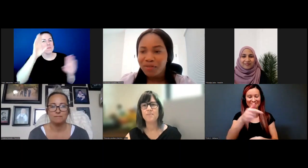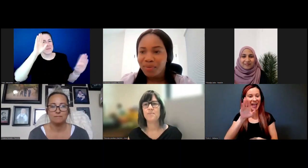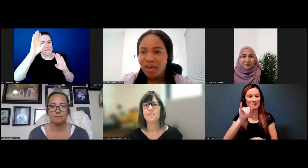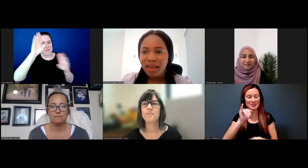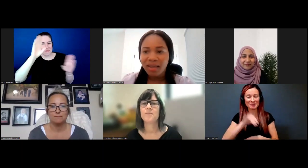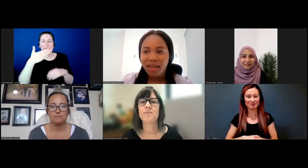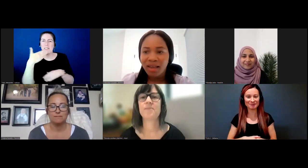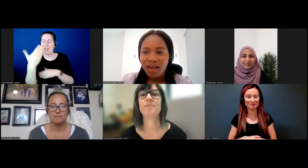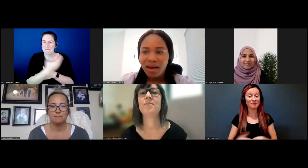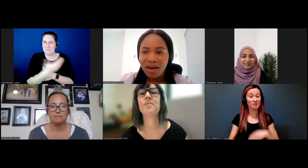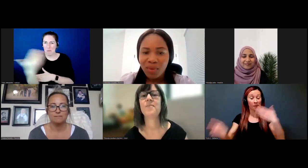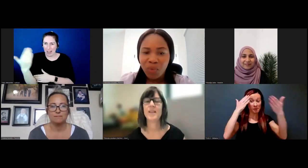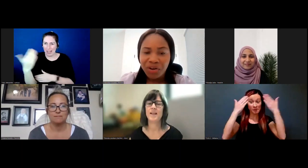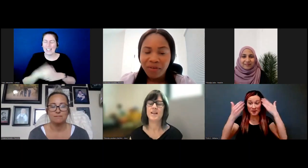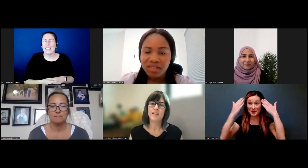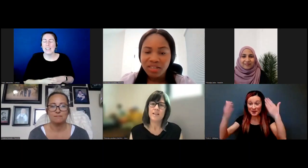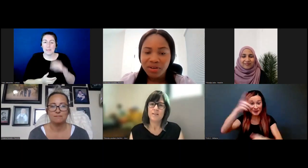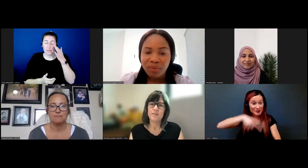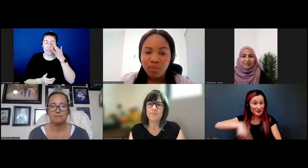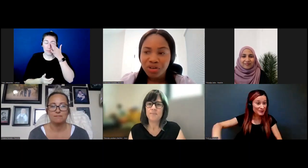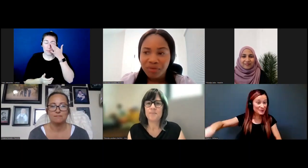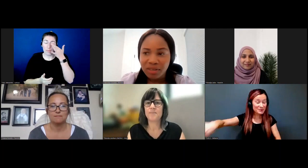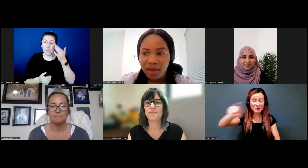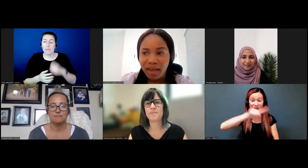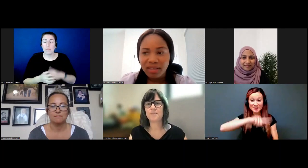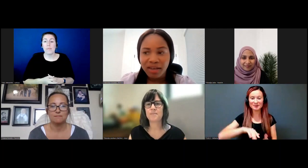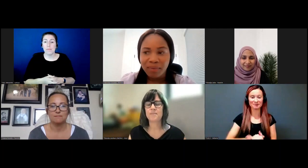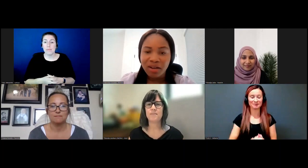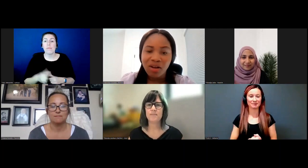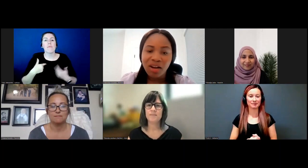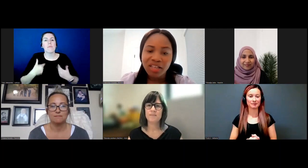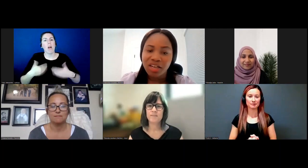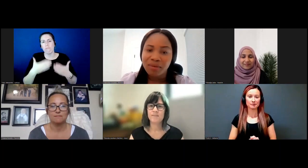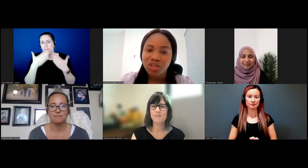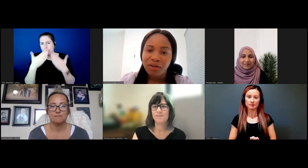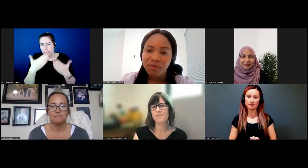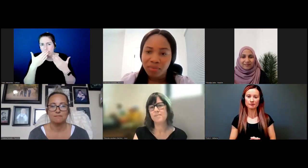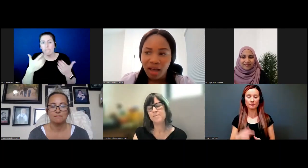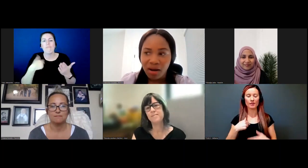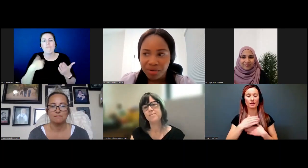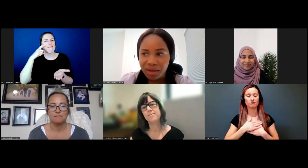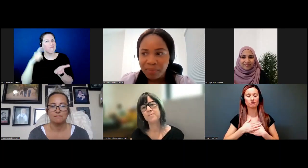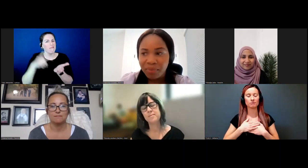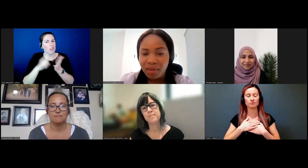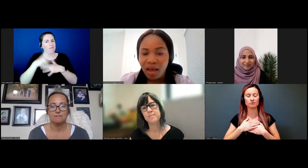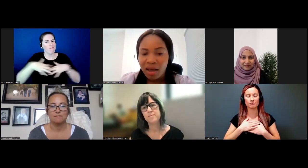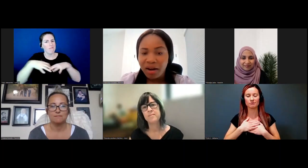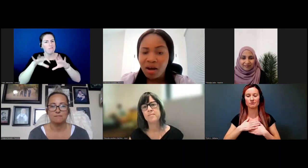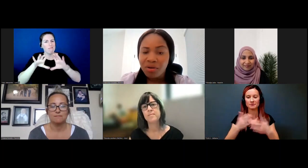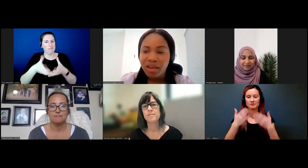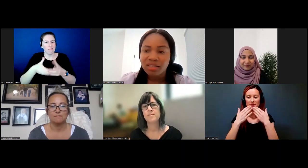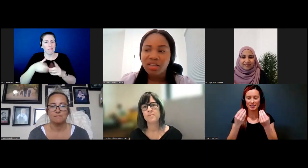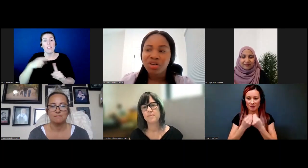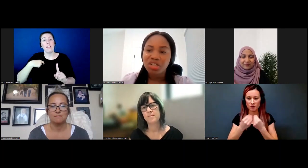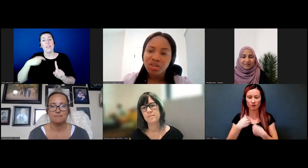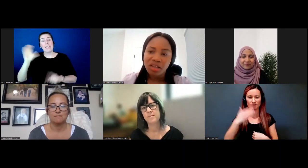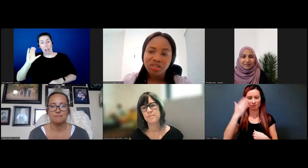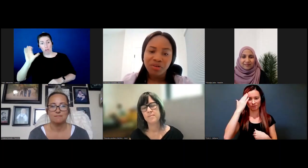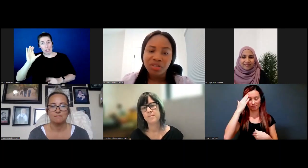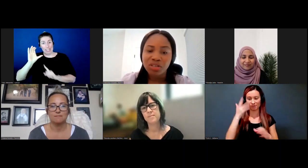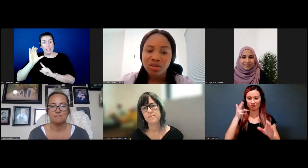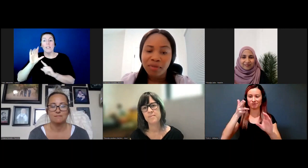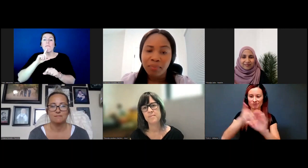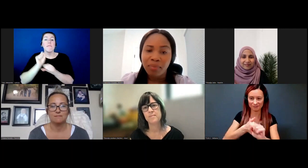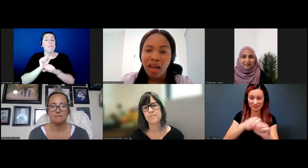Good morning from here. With gratitude and mutual respect, I am acknowledging I am joining from Calgary. And Calgary is the